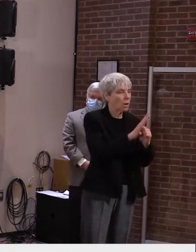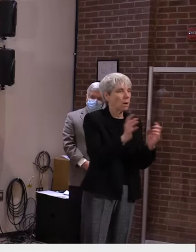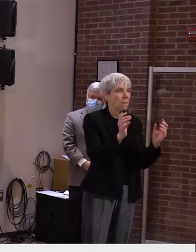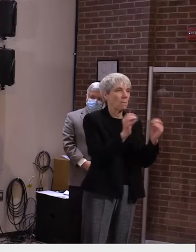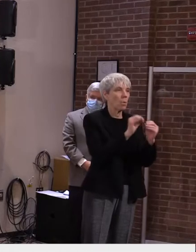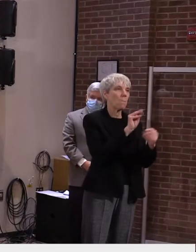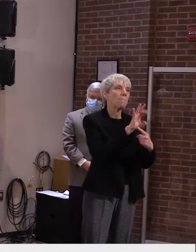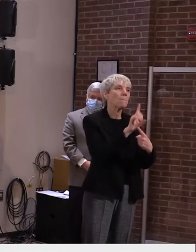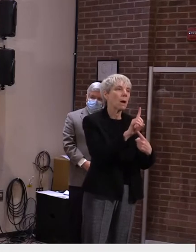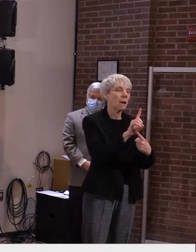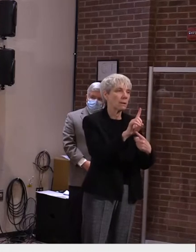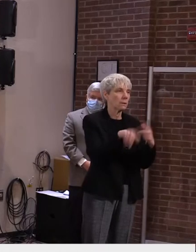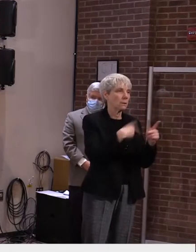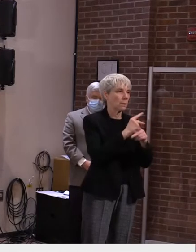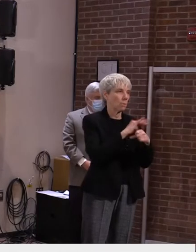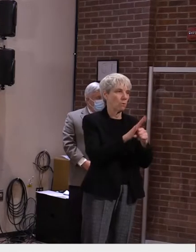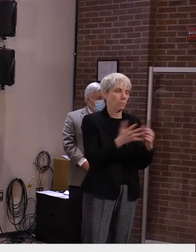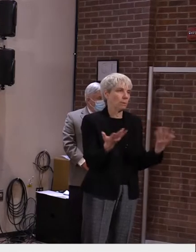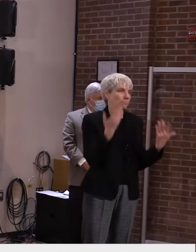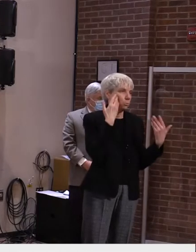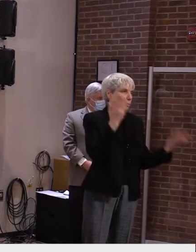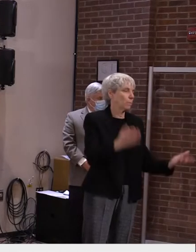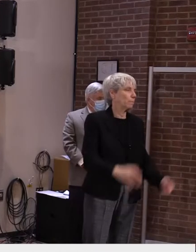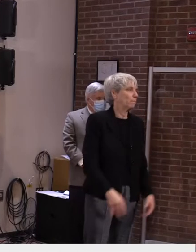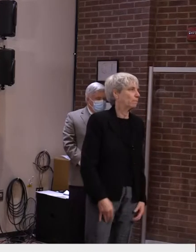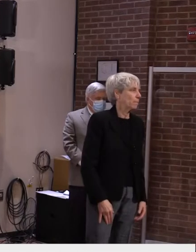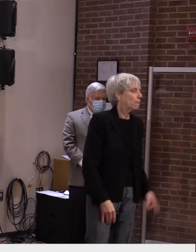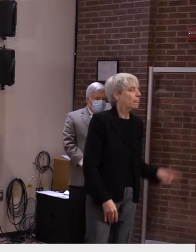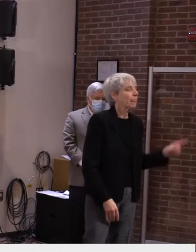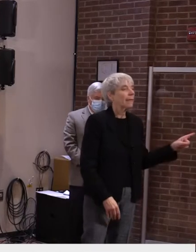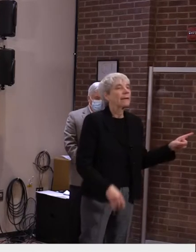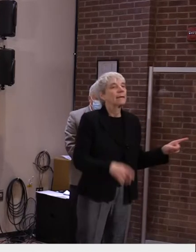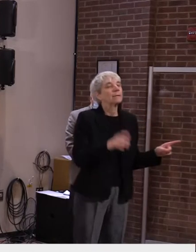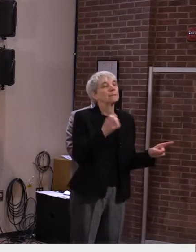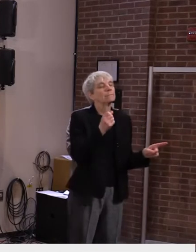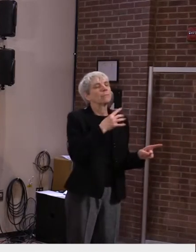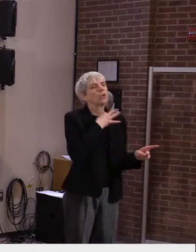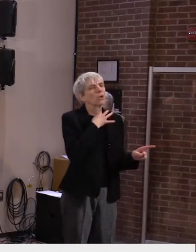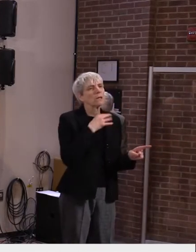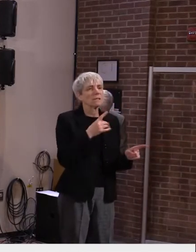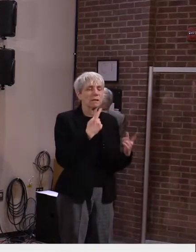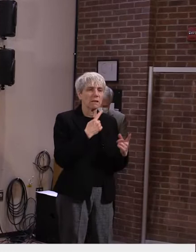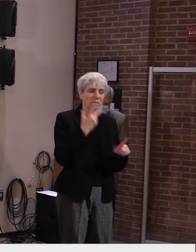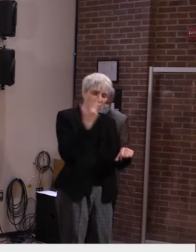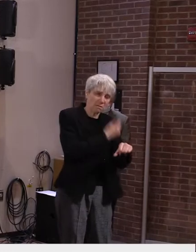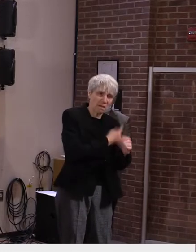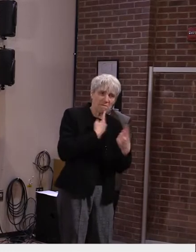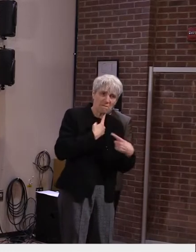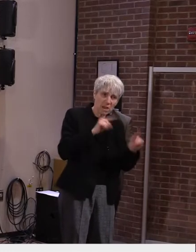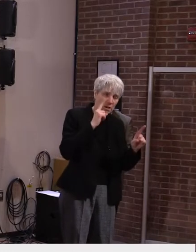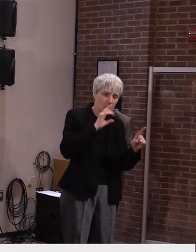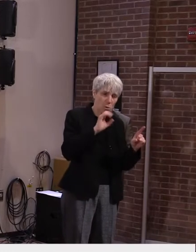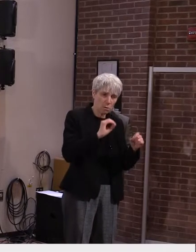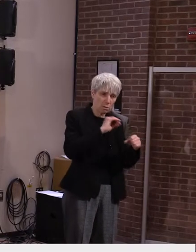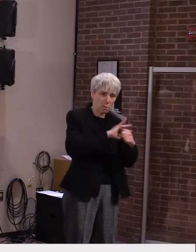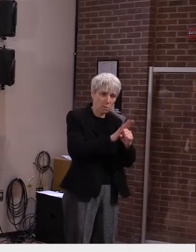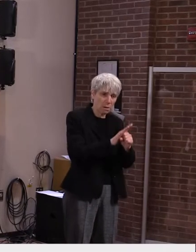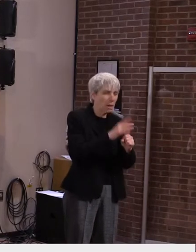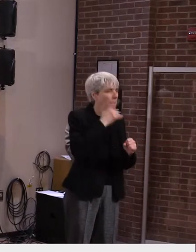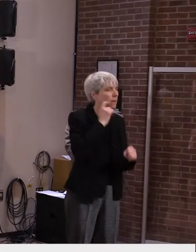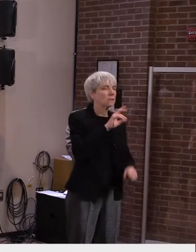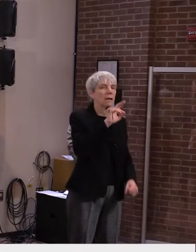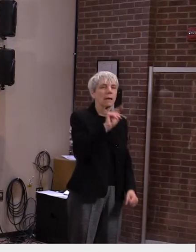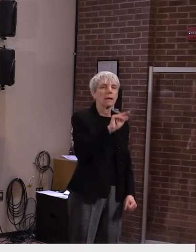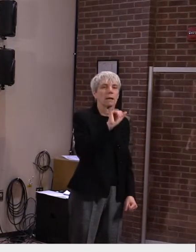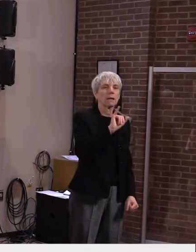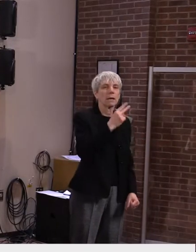it. But we'll have to wait and see. And as far as the effectiveness of the vaccine, as you were saying, the NIH director said it may be a couple